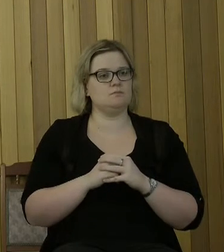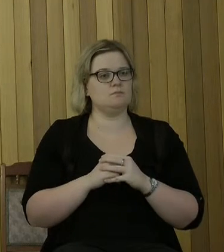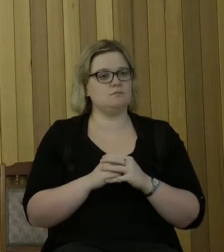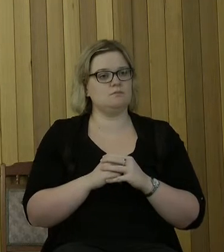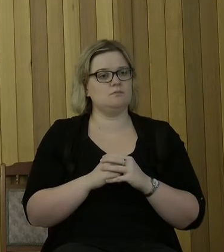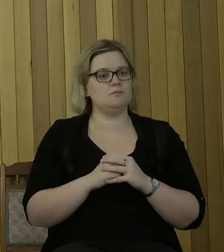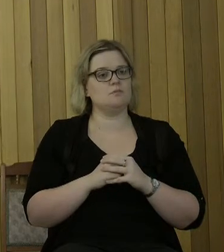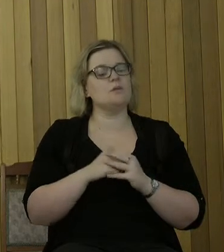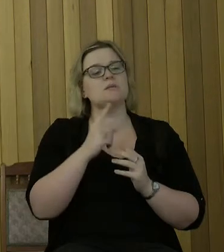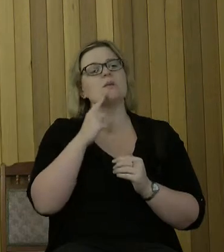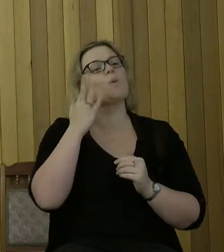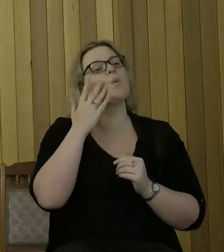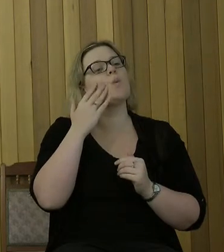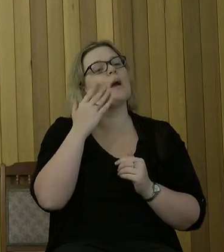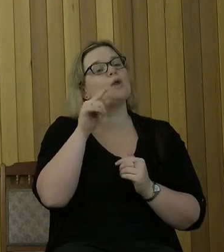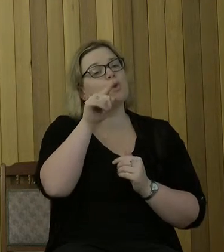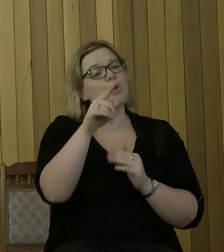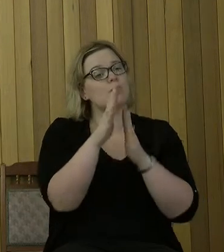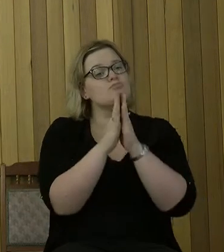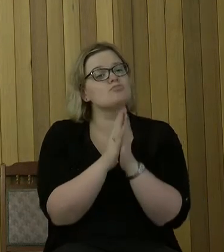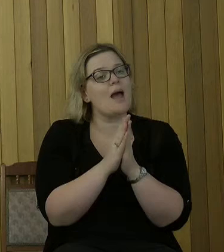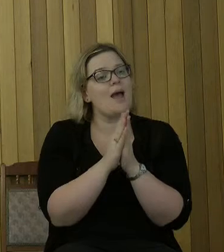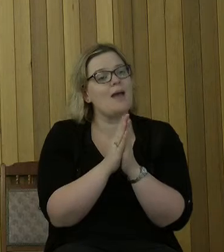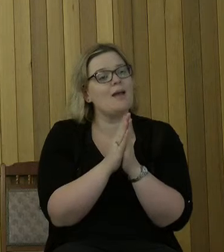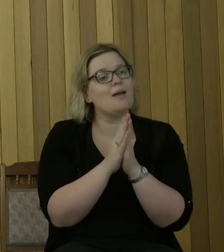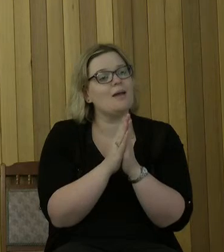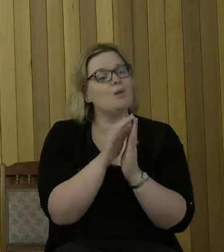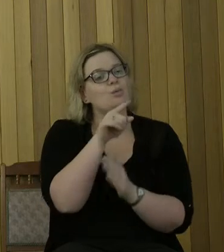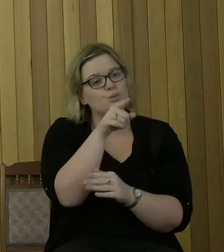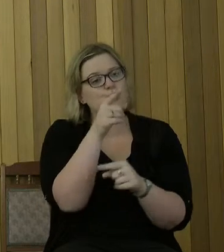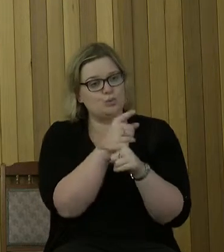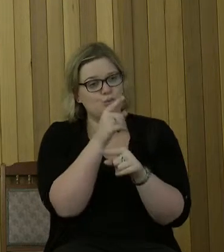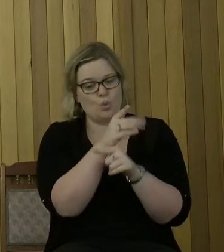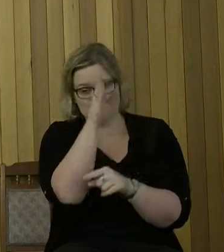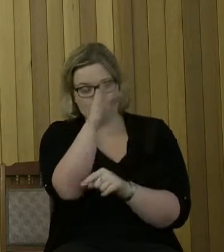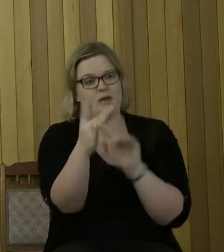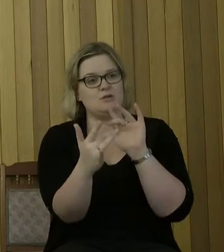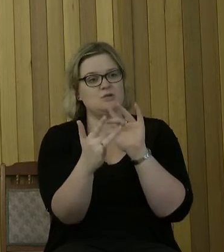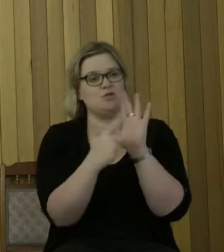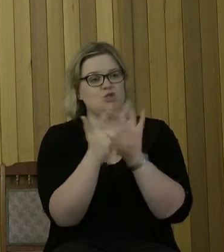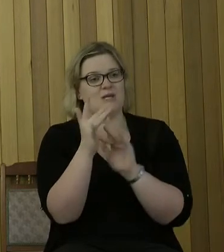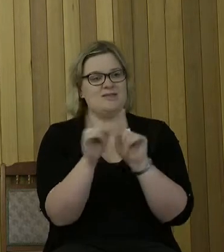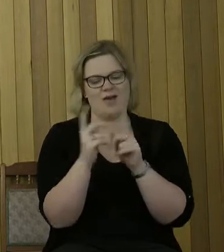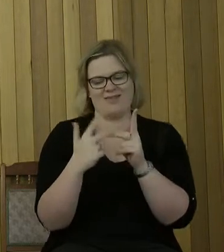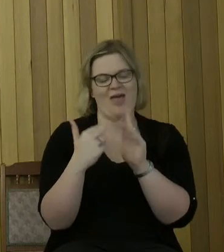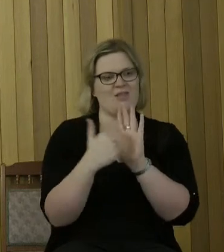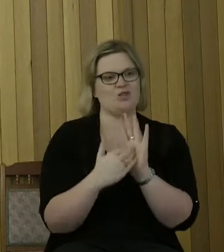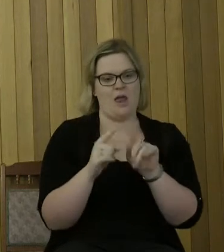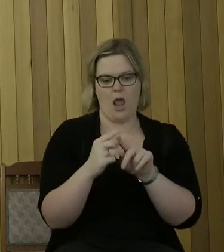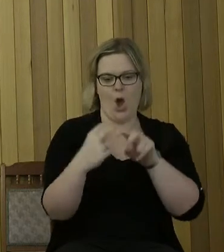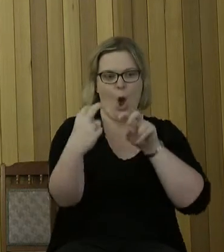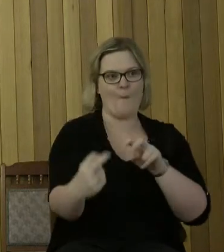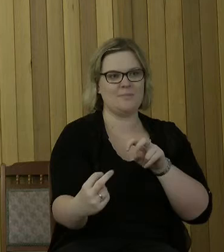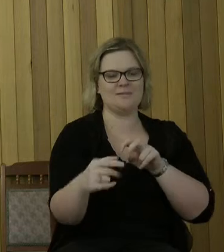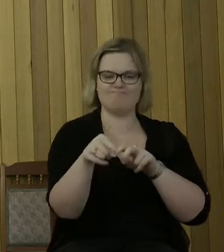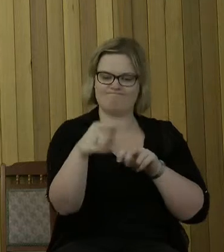And then he said, when you pray, talk to Jesus as though he's in the other chair opposite you, as though he's